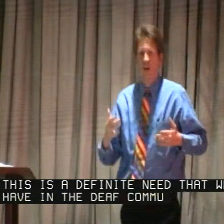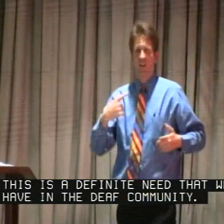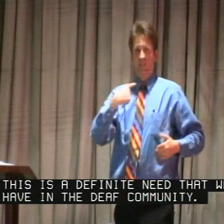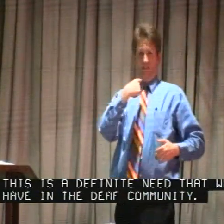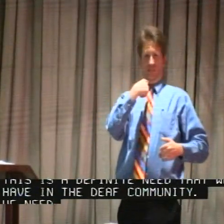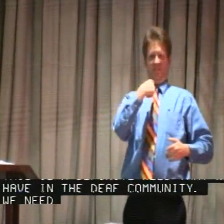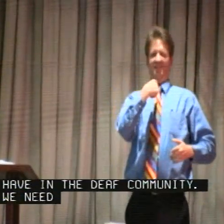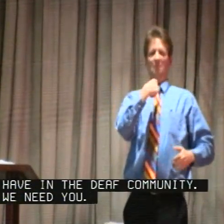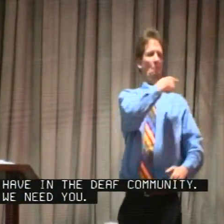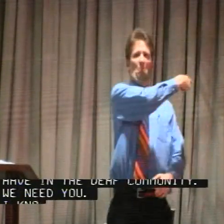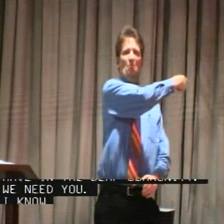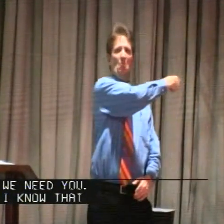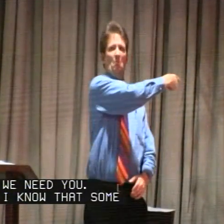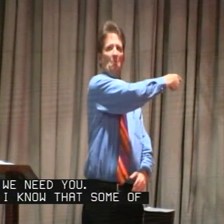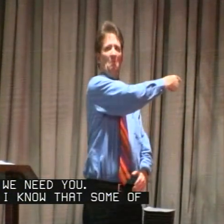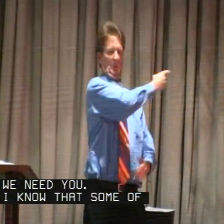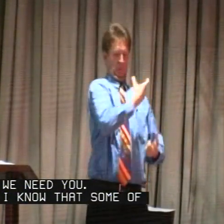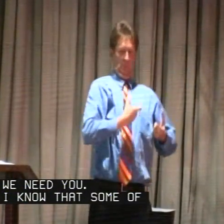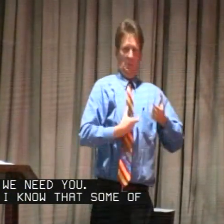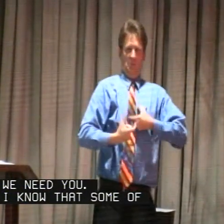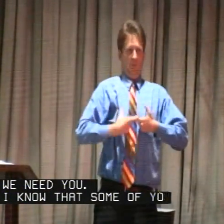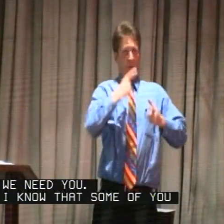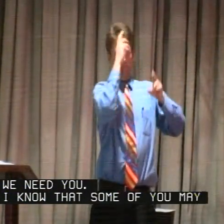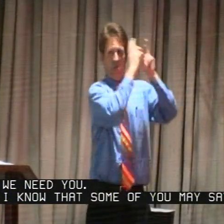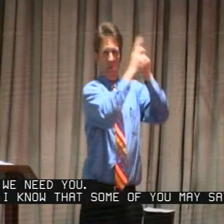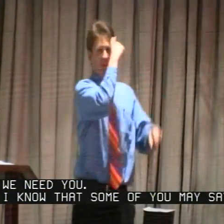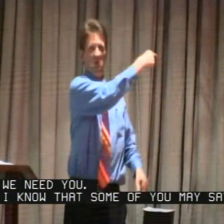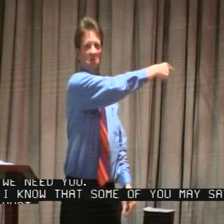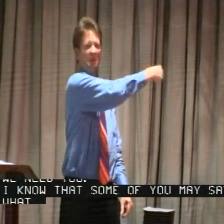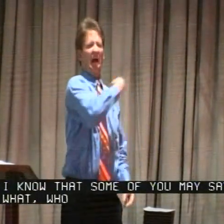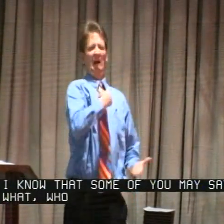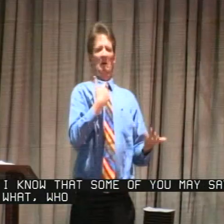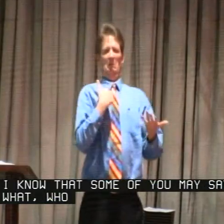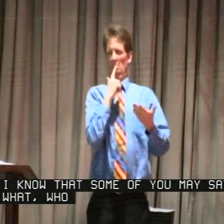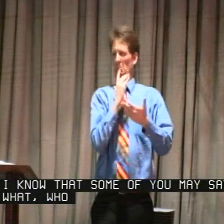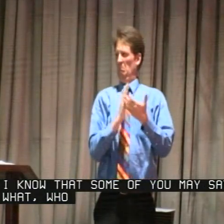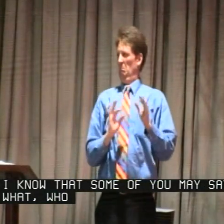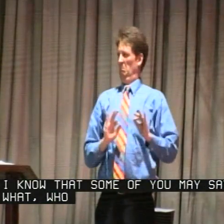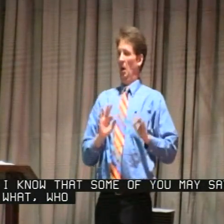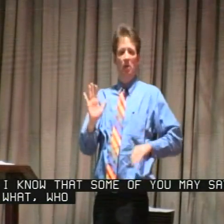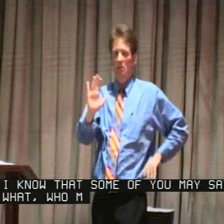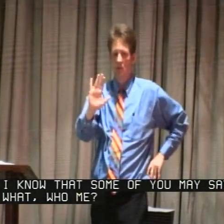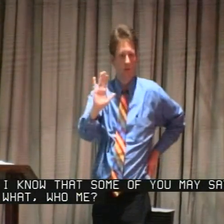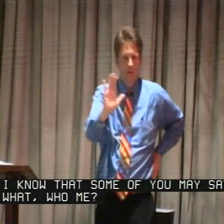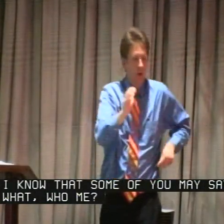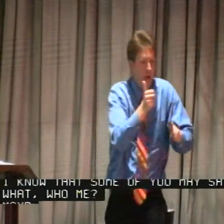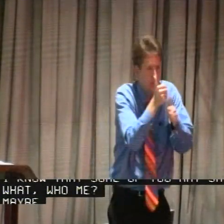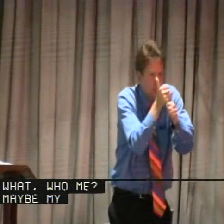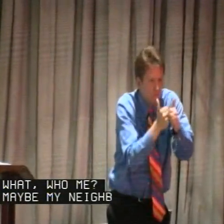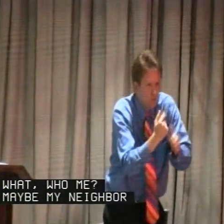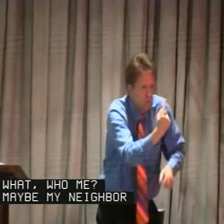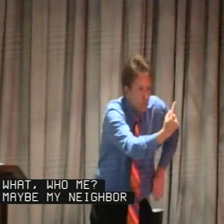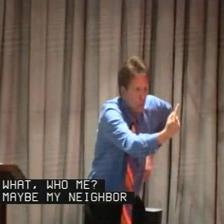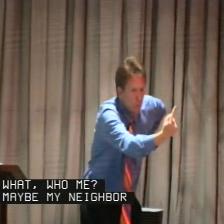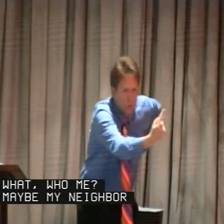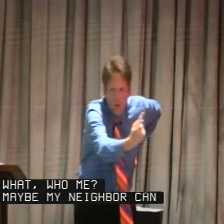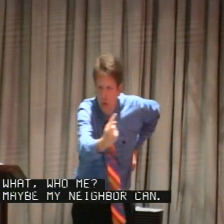some of you may say, what, who, me? Well, maybe my neighbor can. I don't know if I can. But no, each